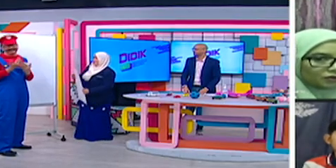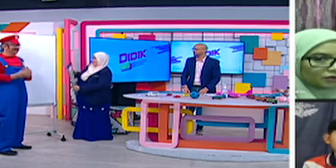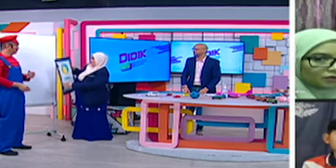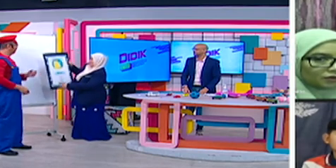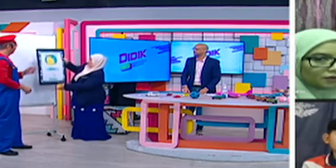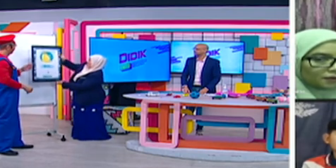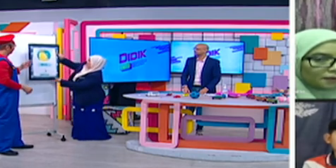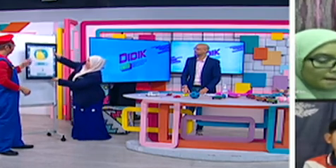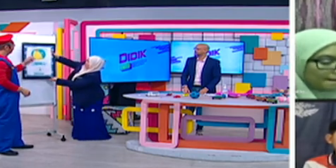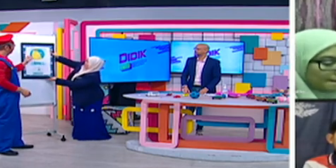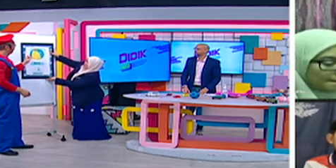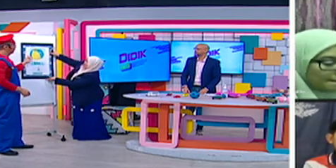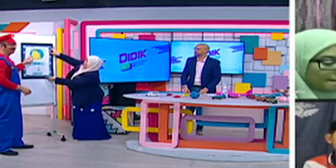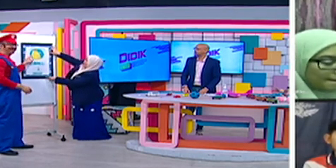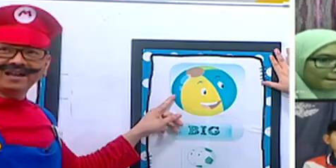easy.